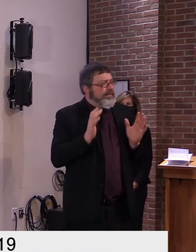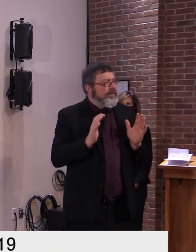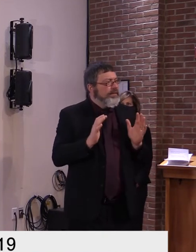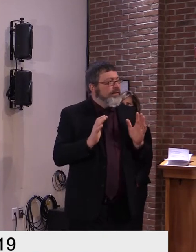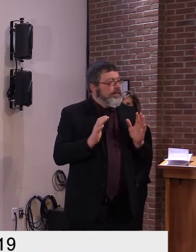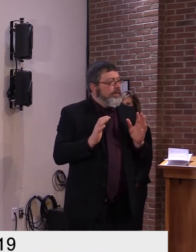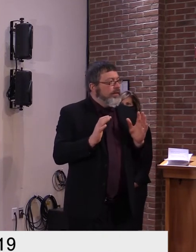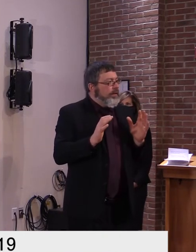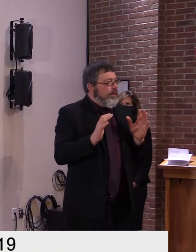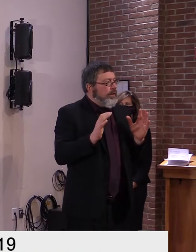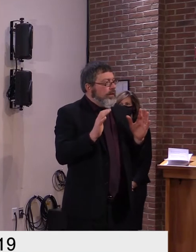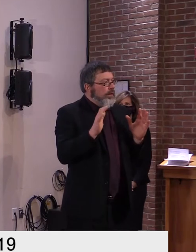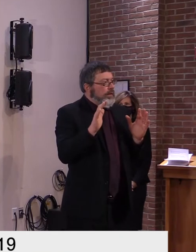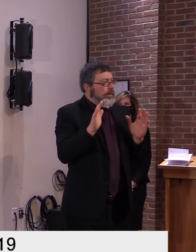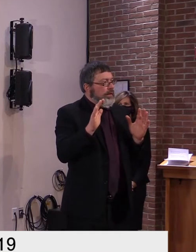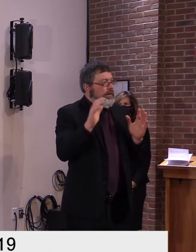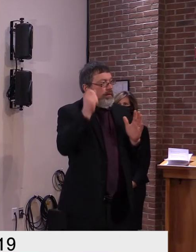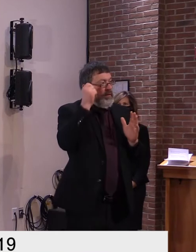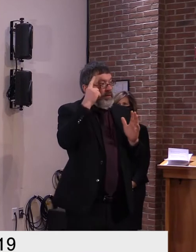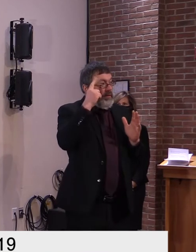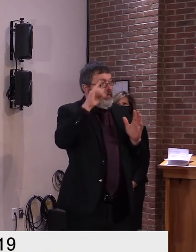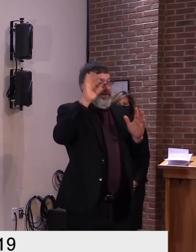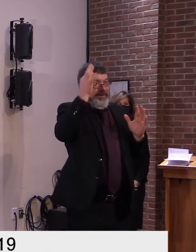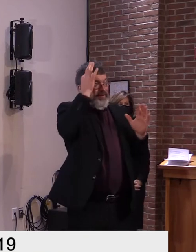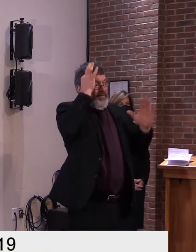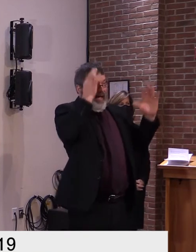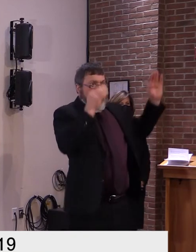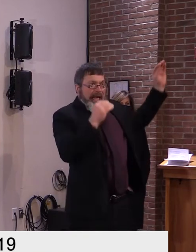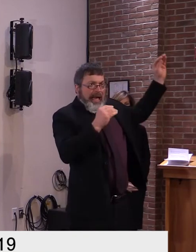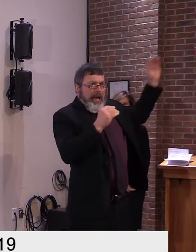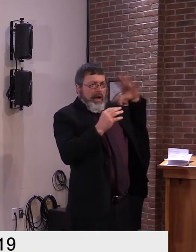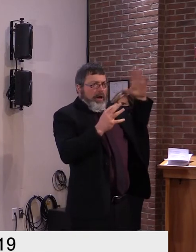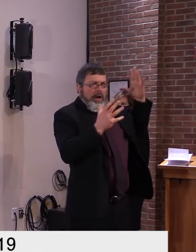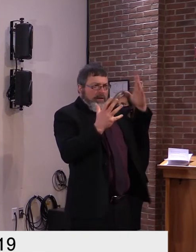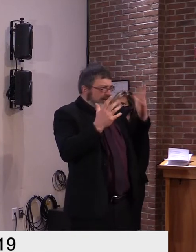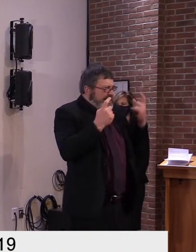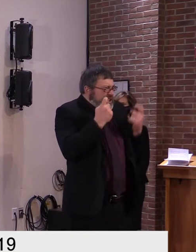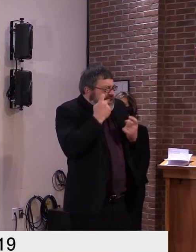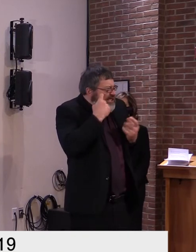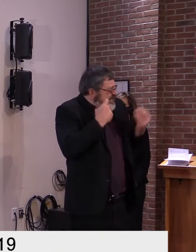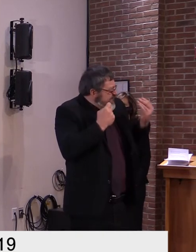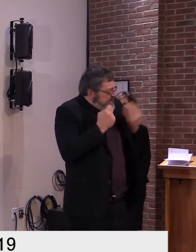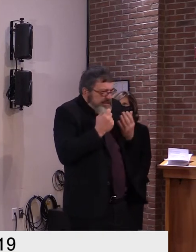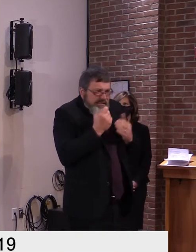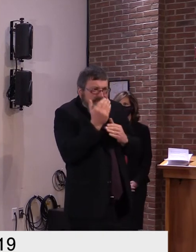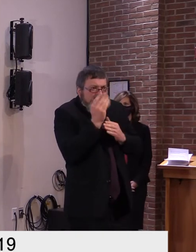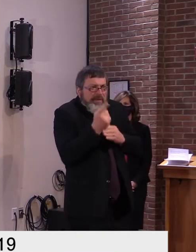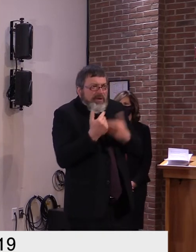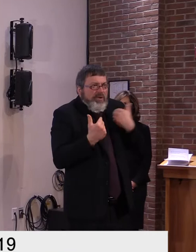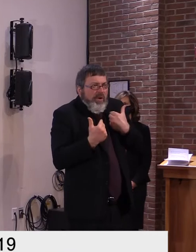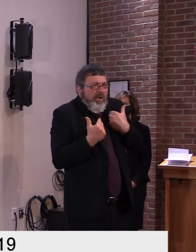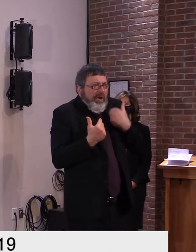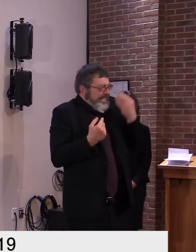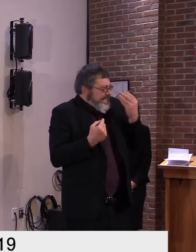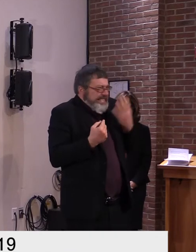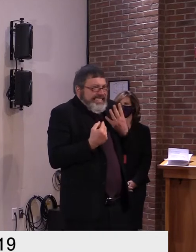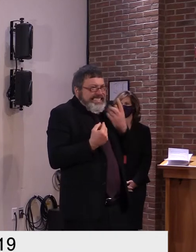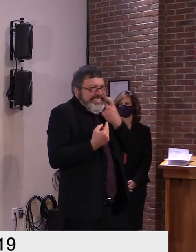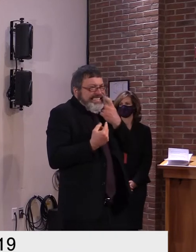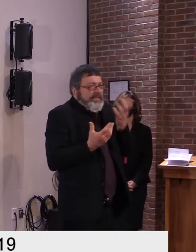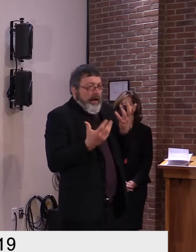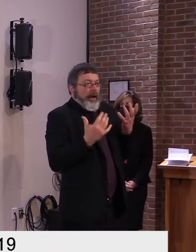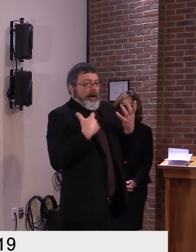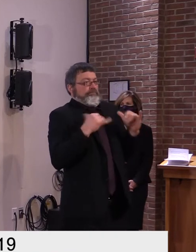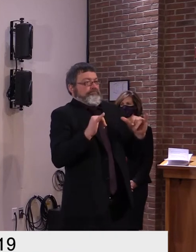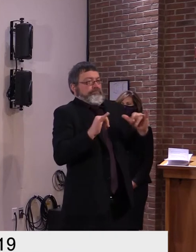confirmed, that the federal government has been saying that it just means you won't get it on the day you expected it, but it'll be